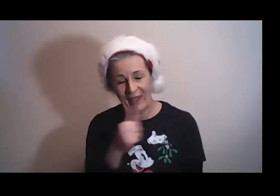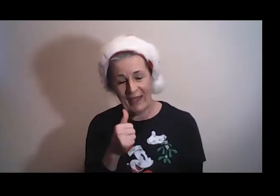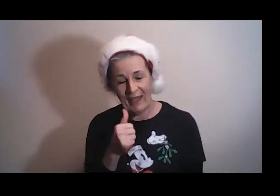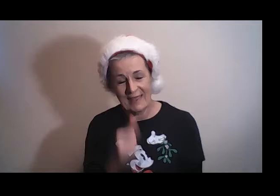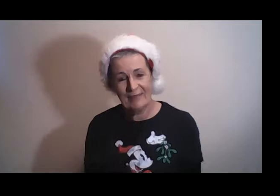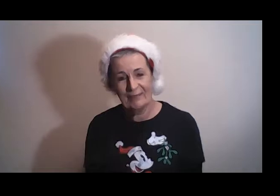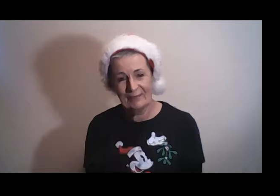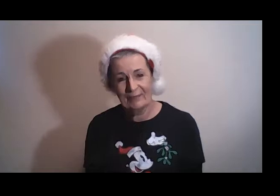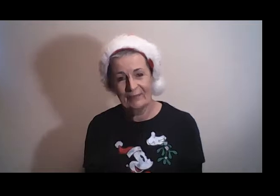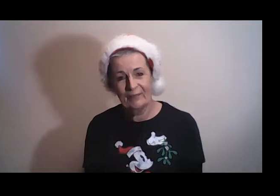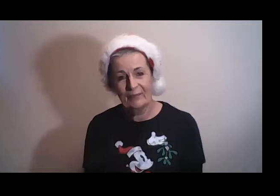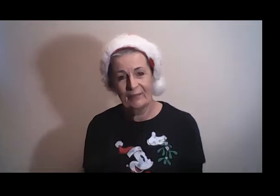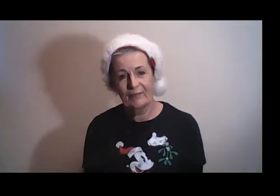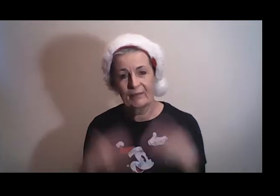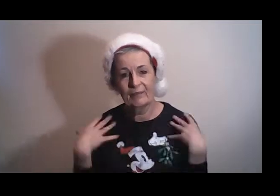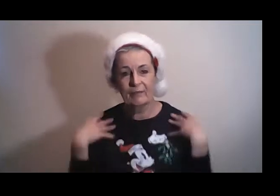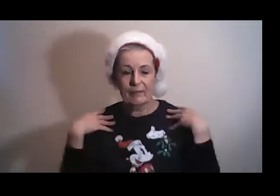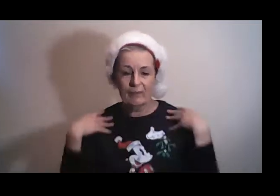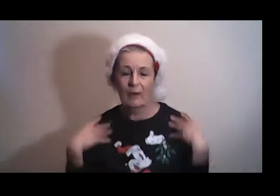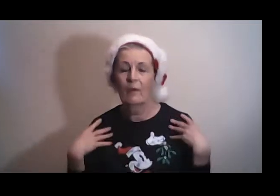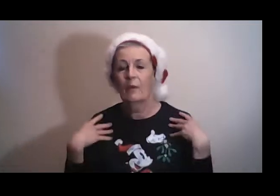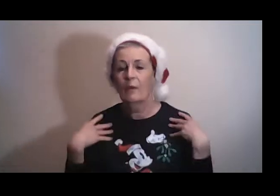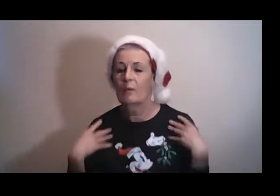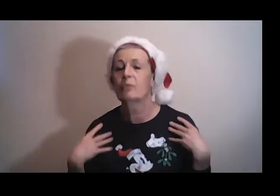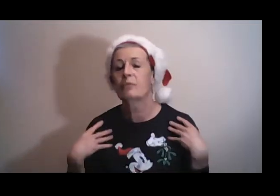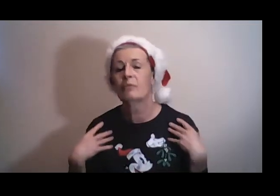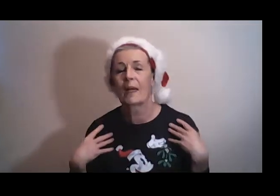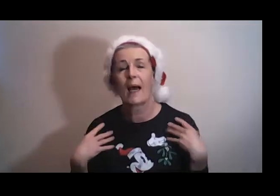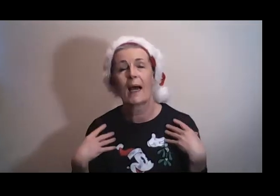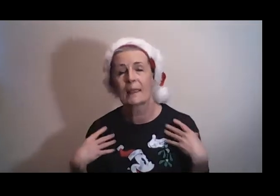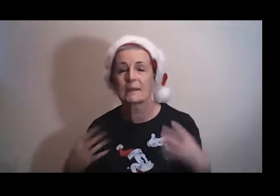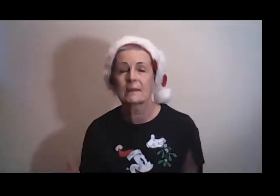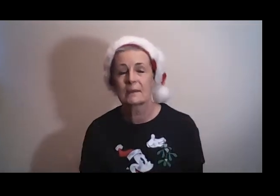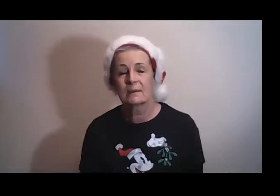And I'm keeping my shoulders comfortable and relaxed.